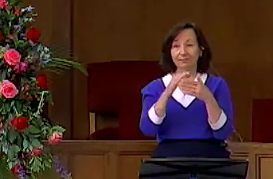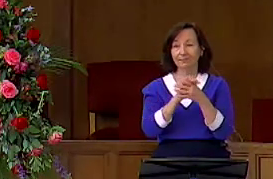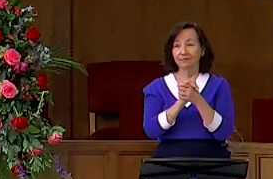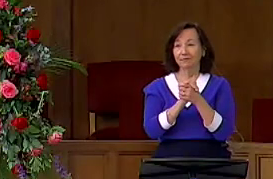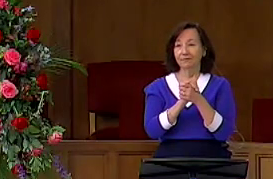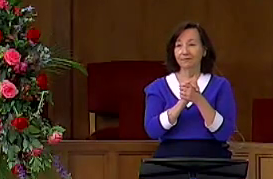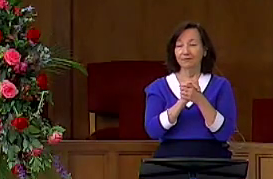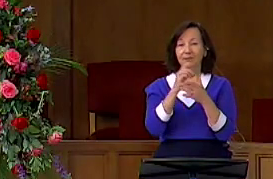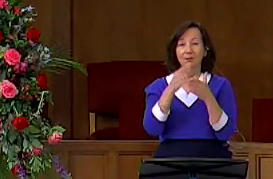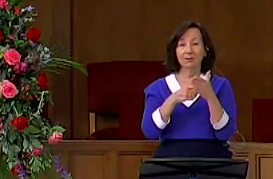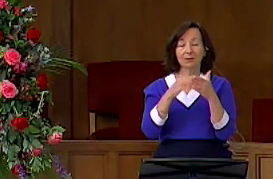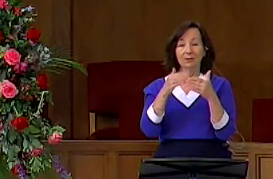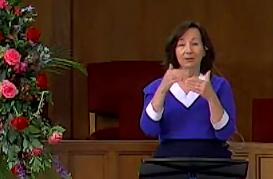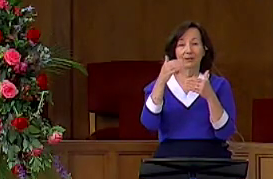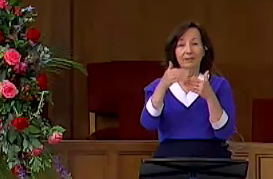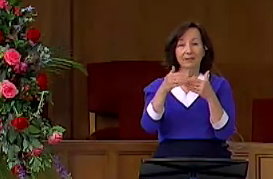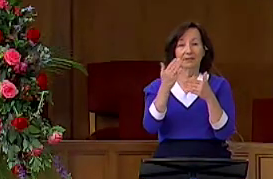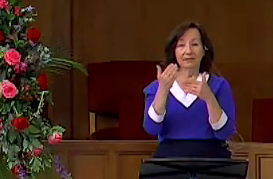What's your next step?